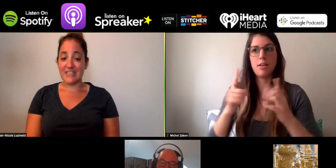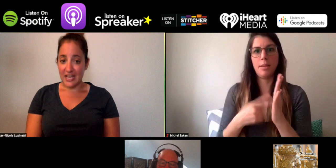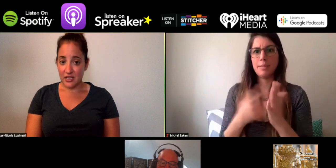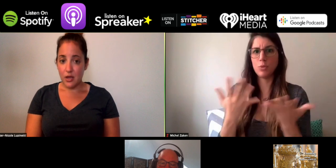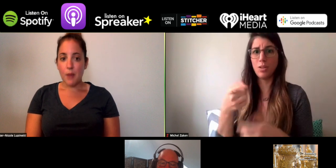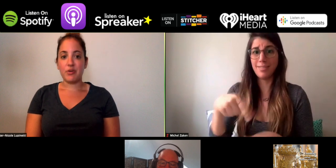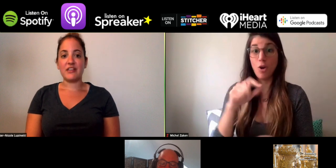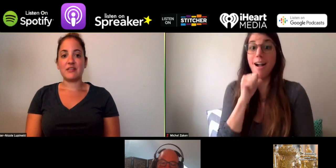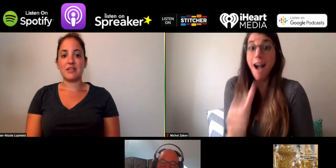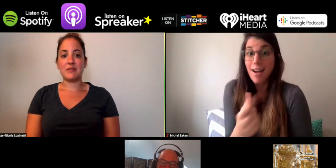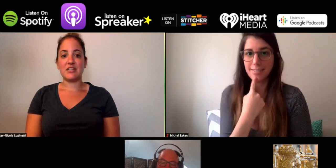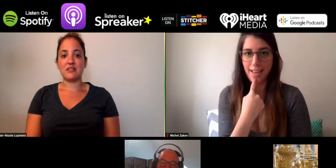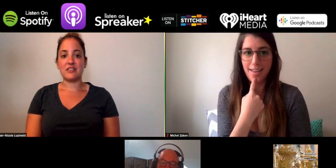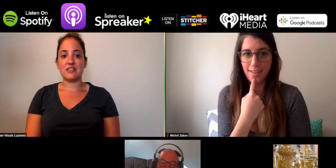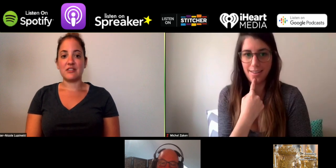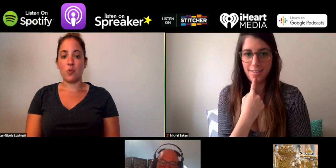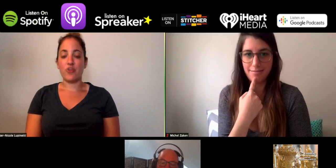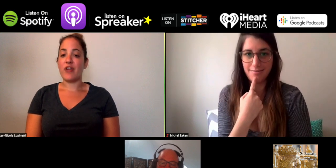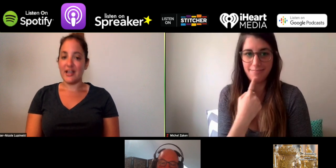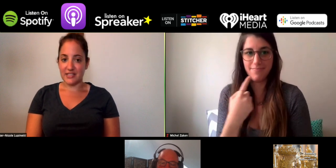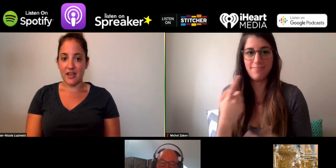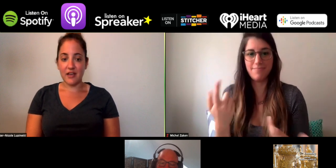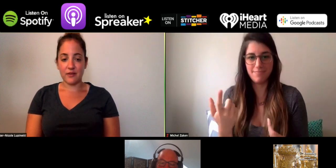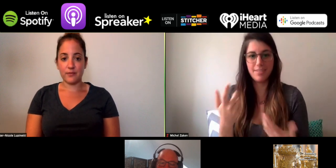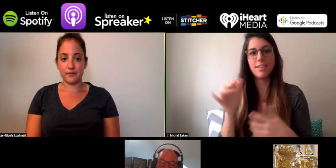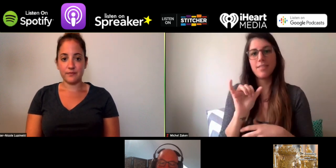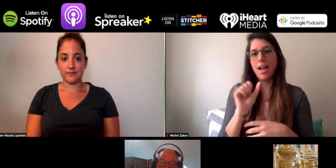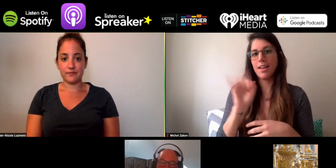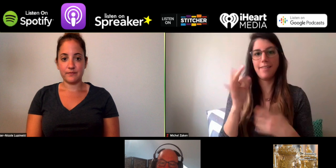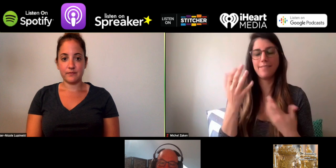they're saying, but I sometimes need to listen to what they're not saying.